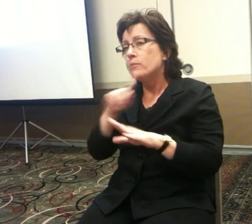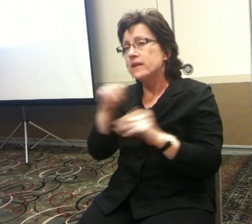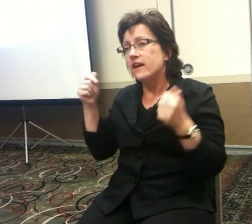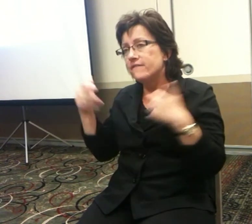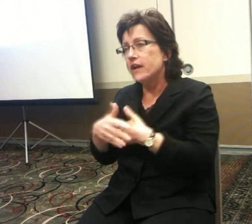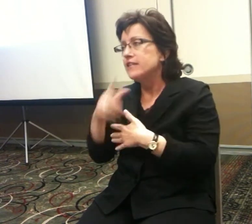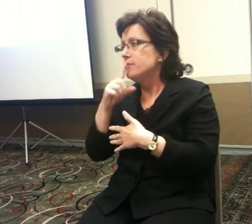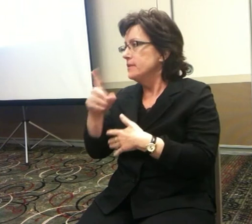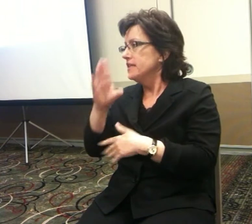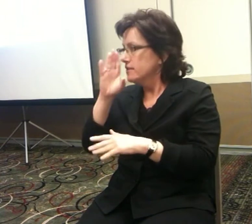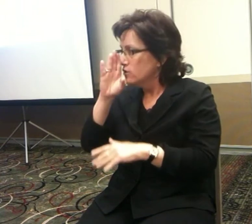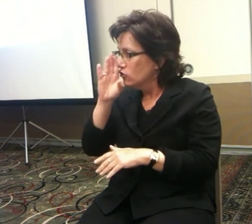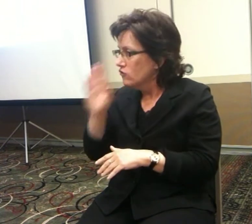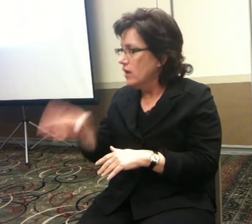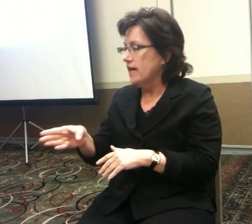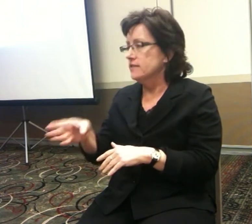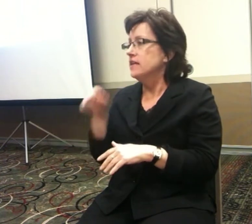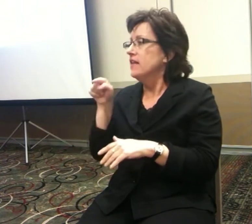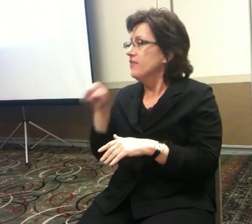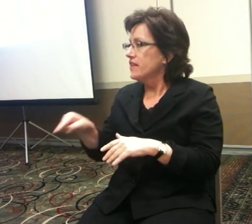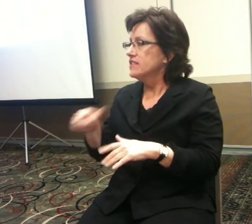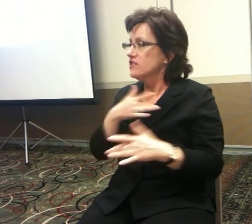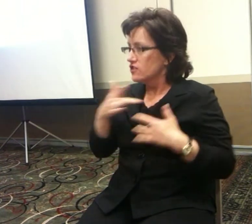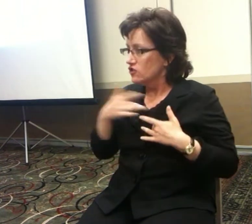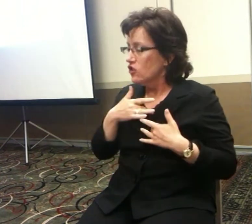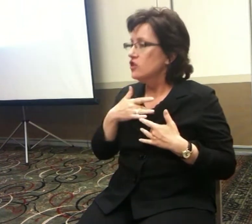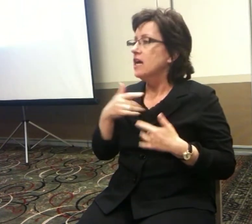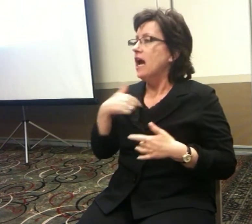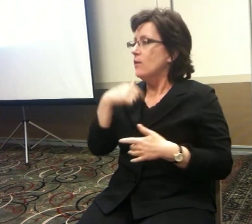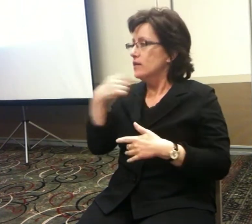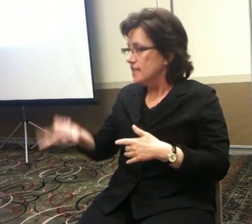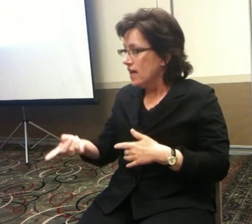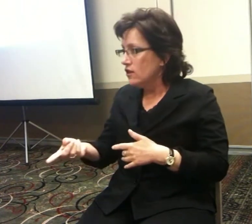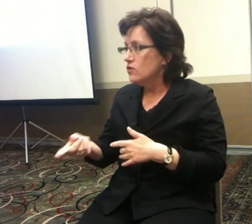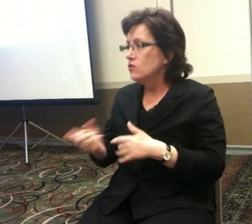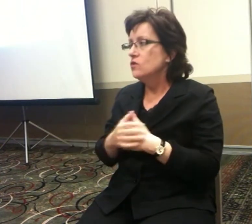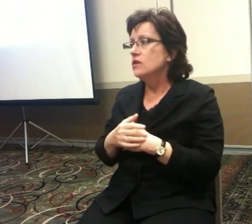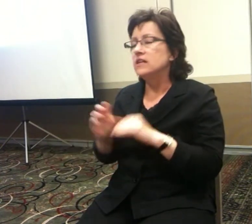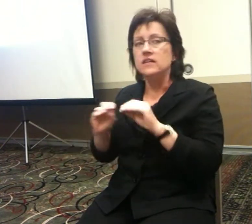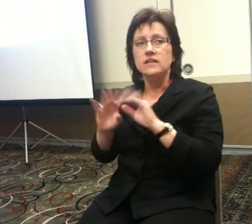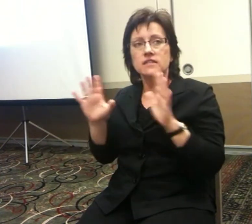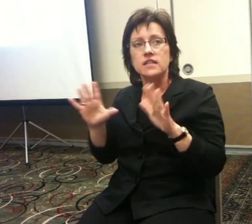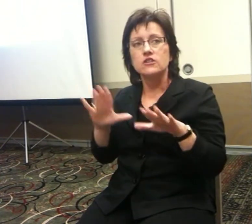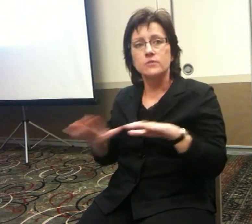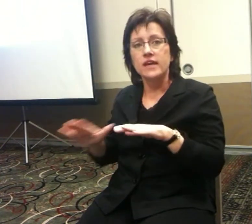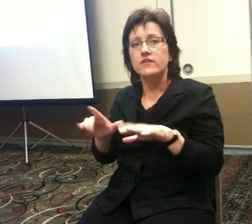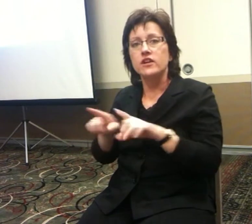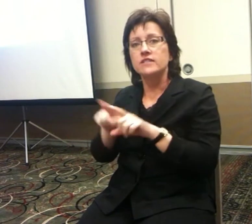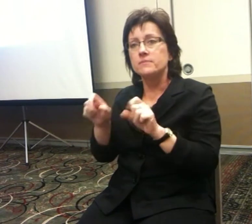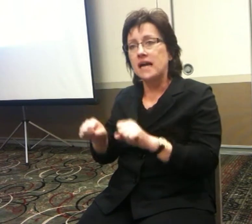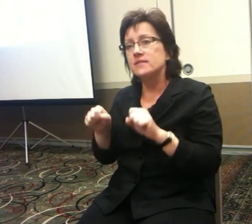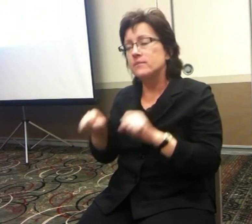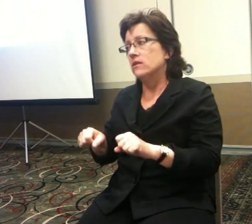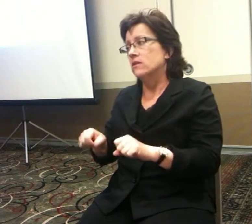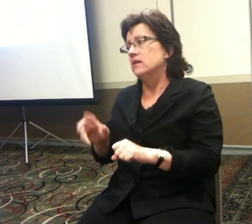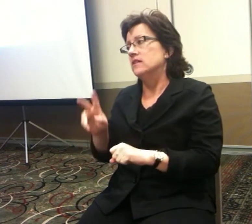direct. Here is the concern. I'm going to tell you this concern in as clear as behavioral terms as I can that a second grader would understand, and